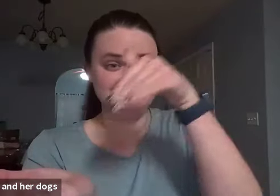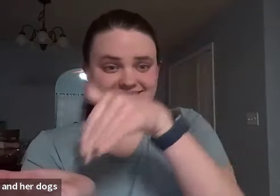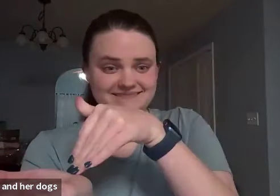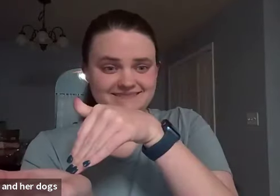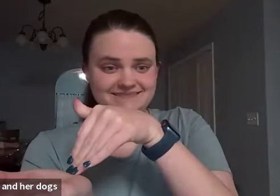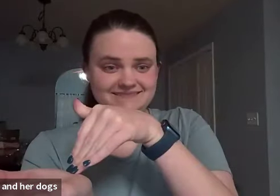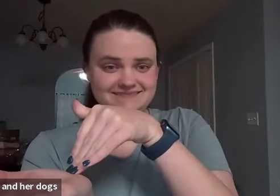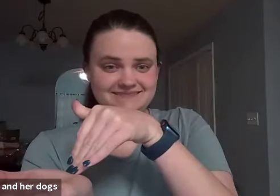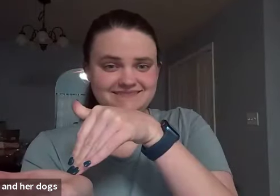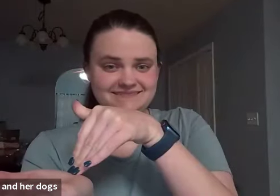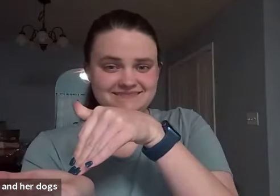4,000.